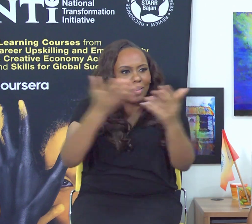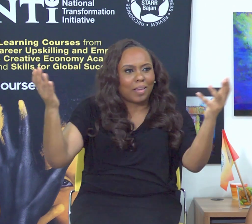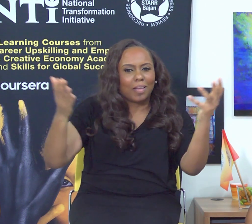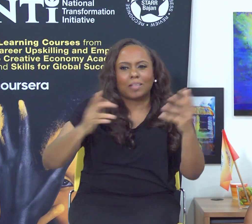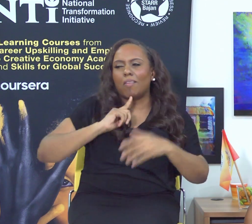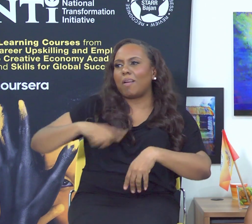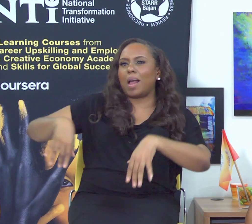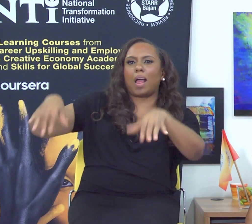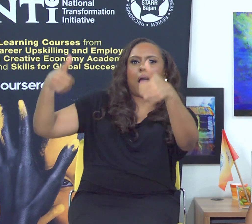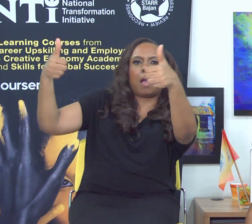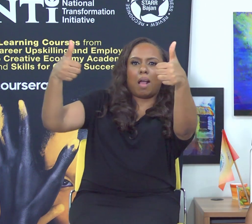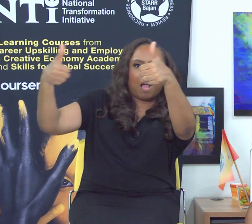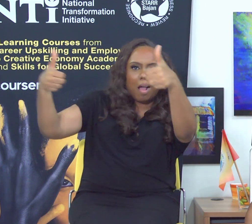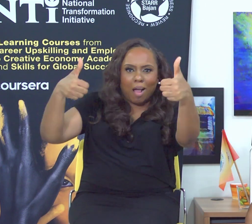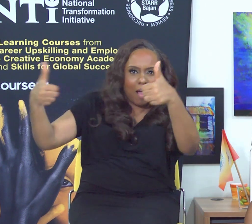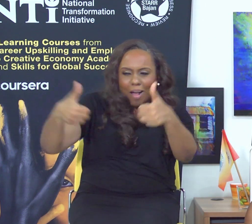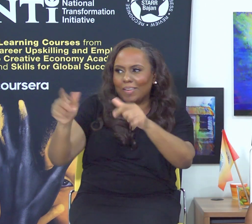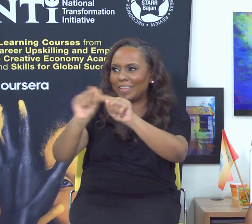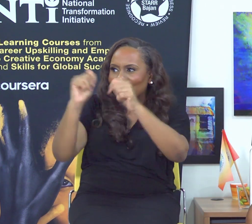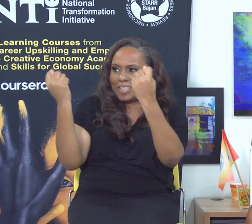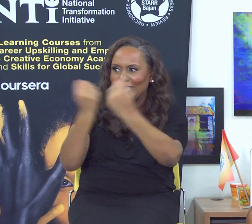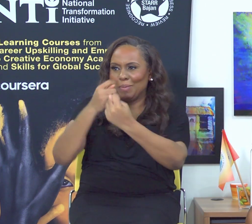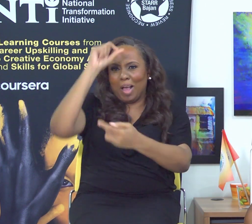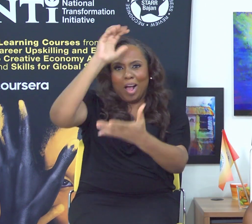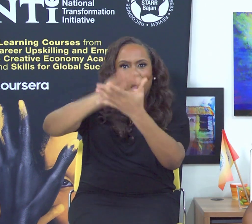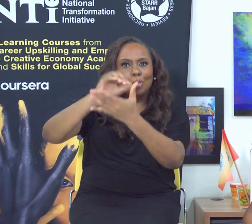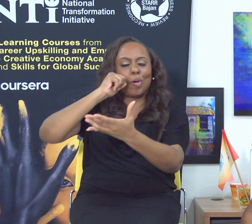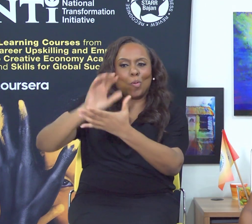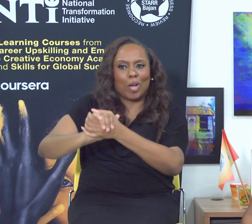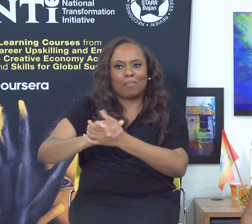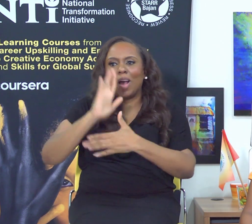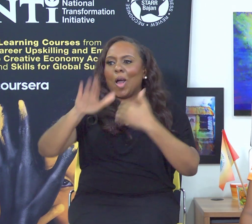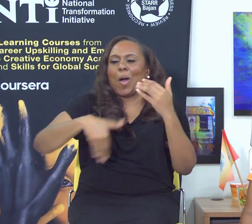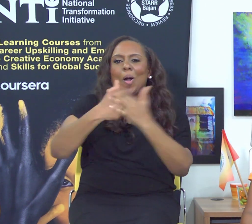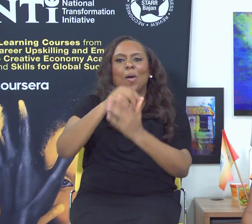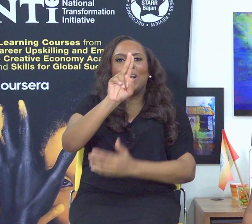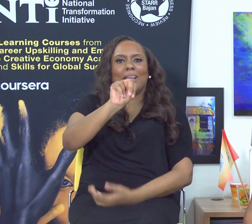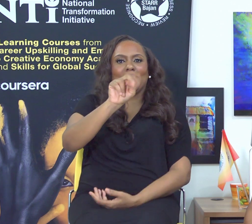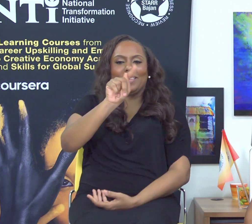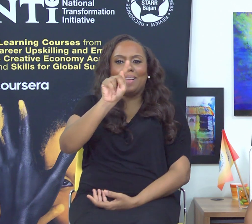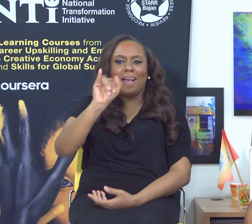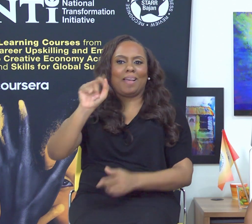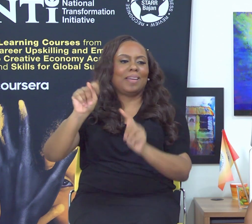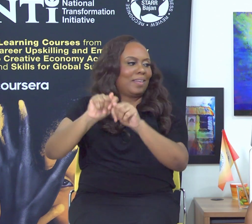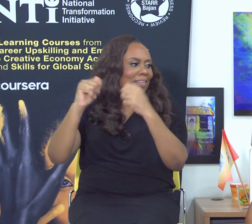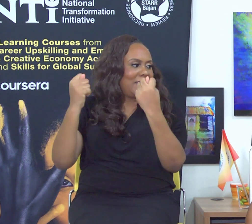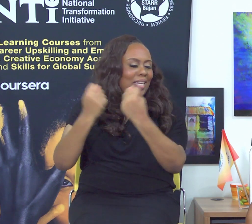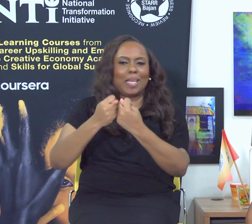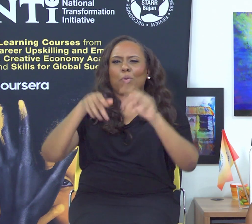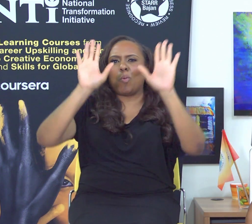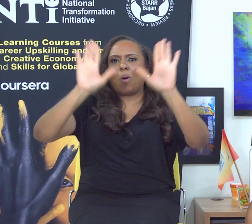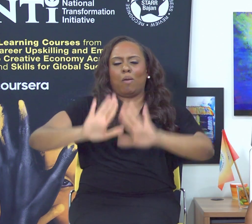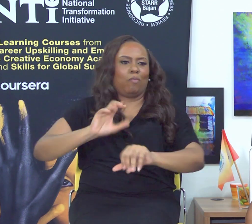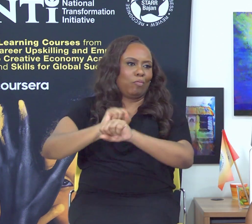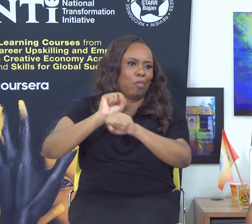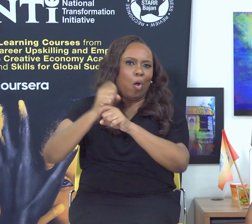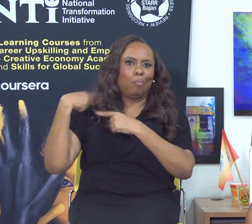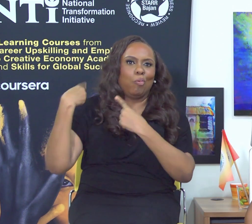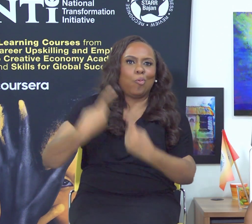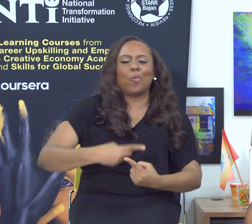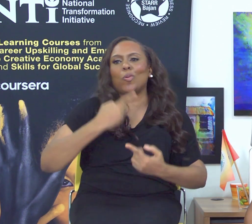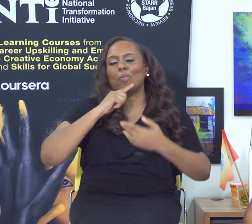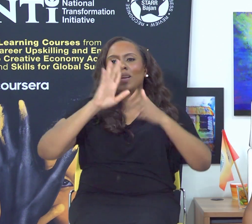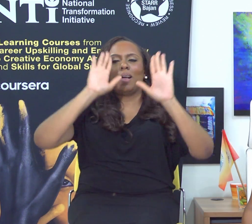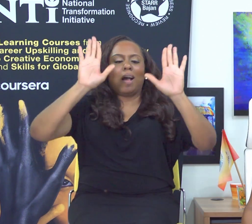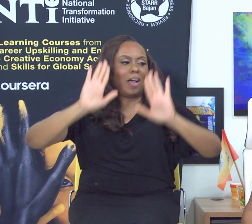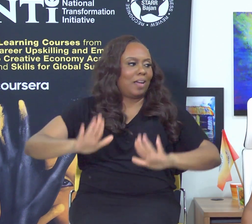up to that husband-wife production team and all of the National Transformation Initiative team doing such good work, and it's been a delight for